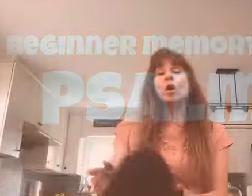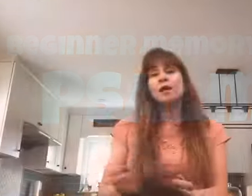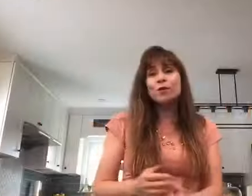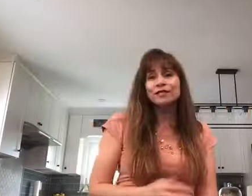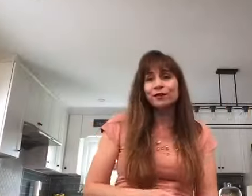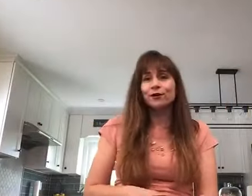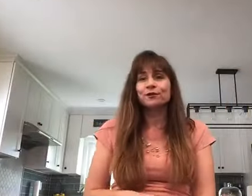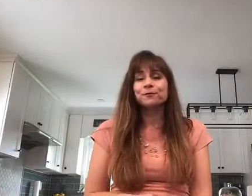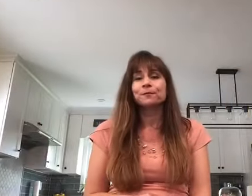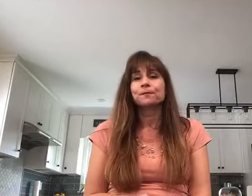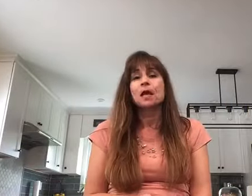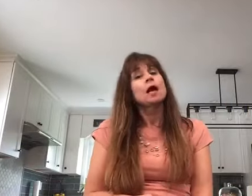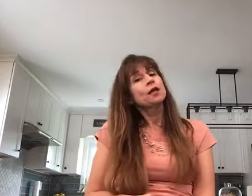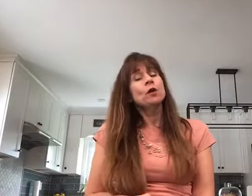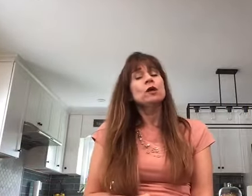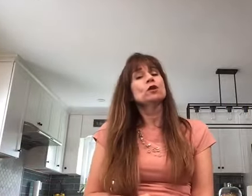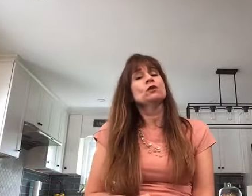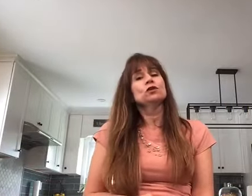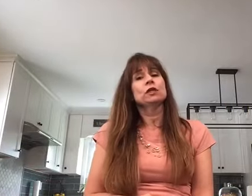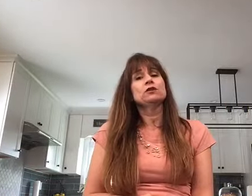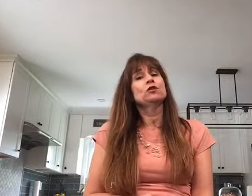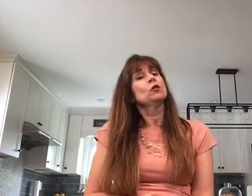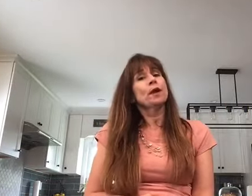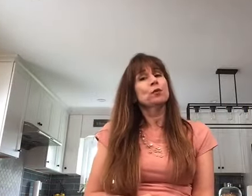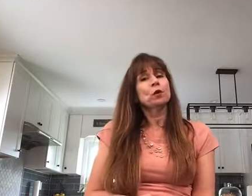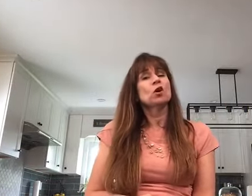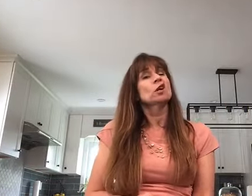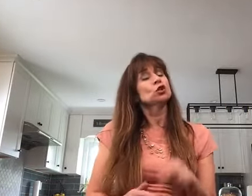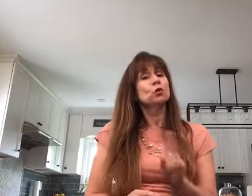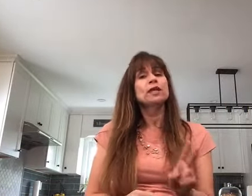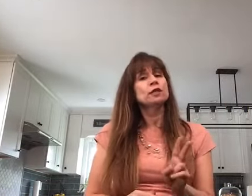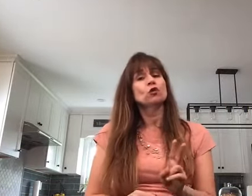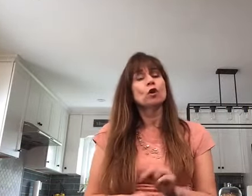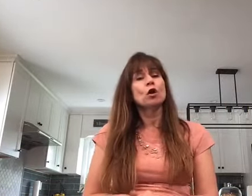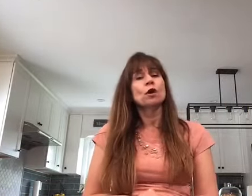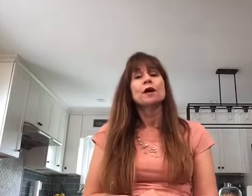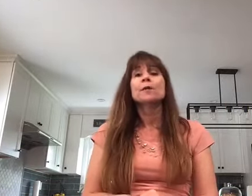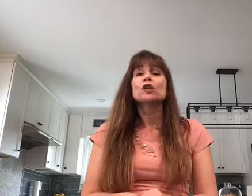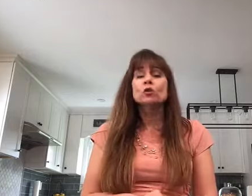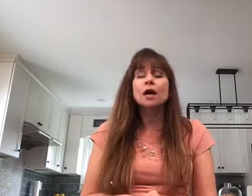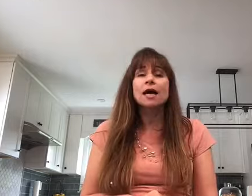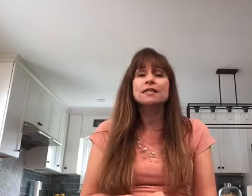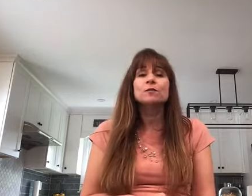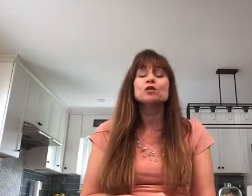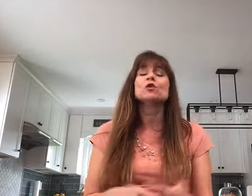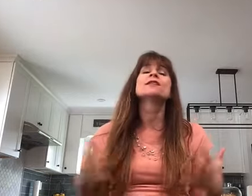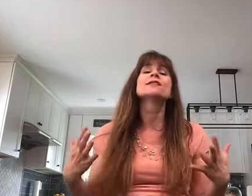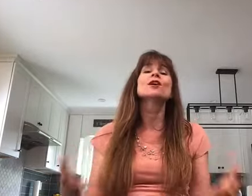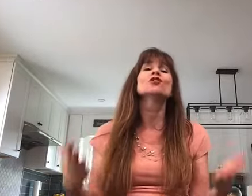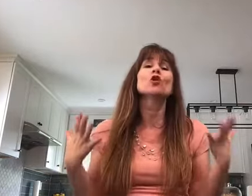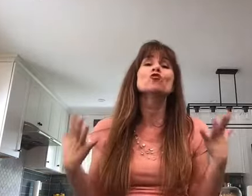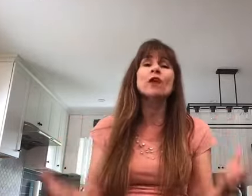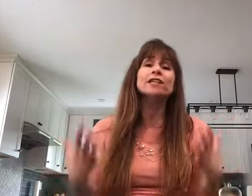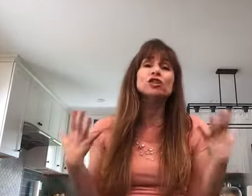morning, boys and girls. I know I don't usually do new memory work 2 weeks in a row, but you guys have been doing such a great